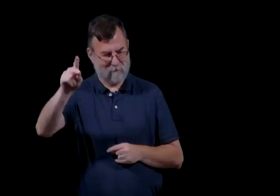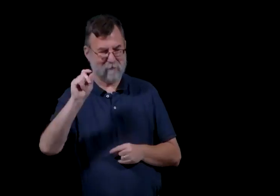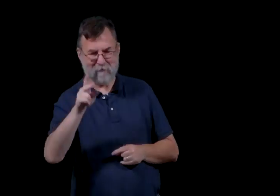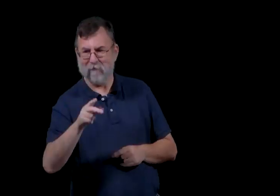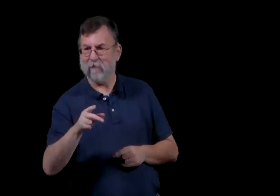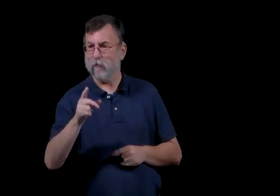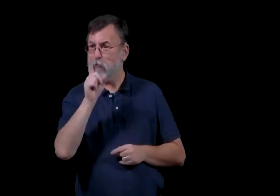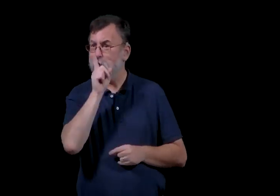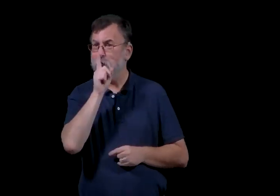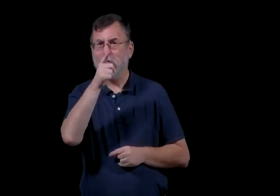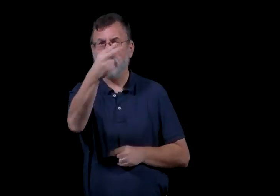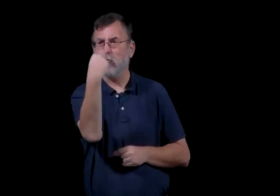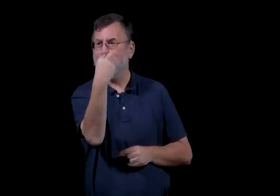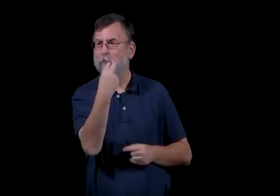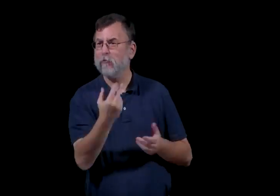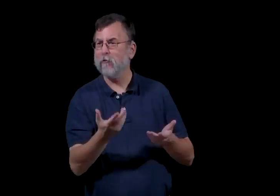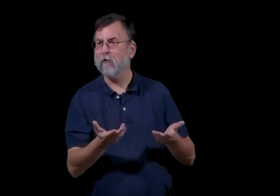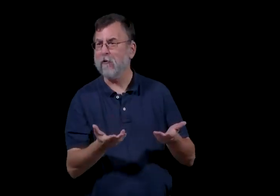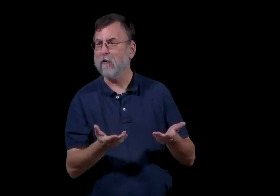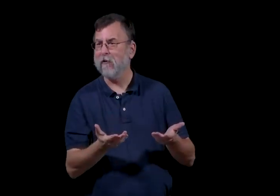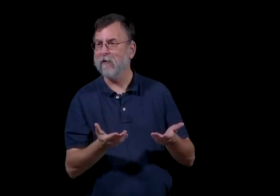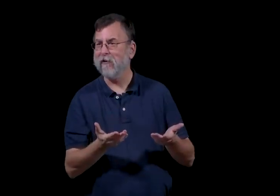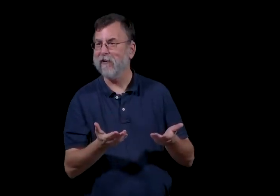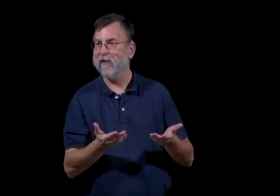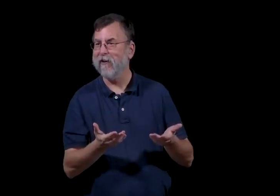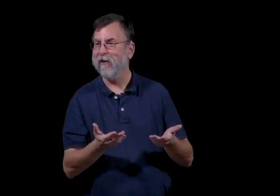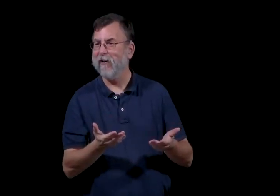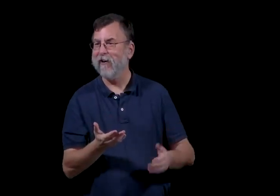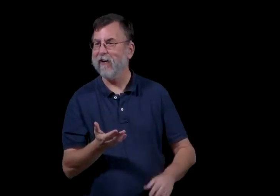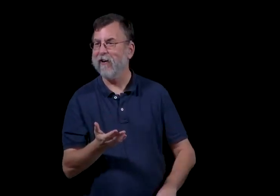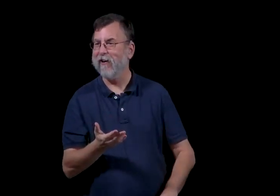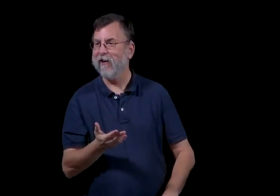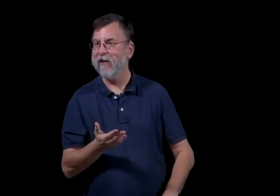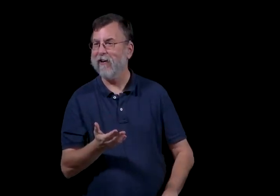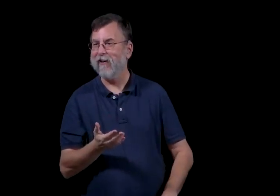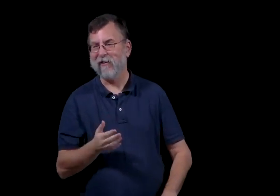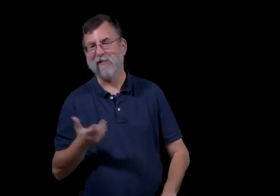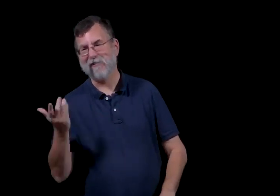And so we won't say who. They might be watching. So who's...